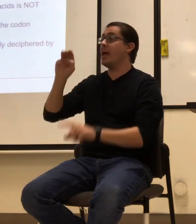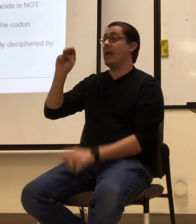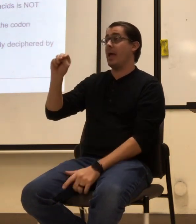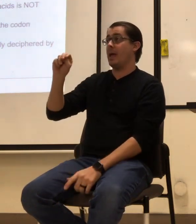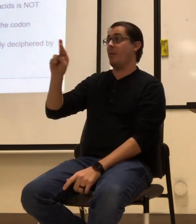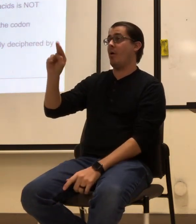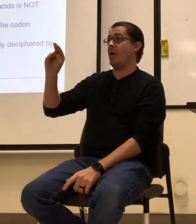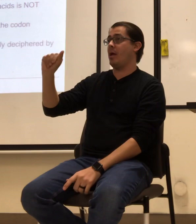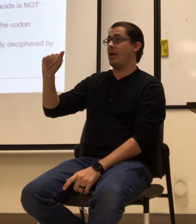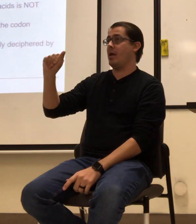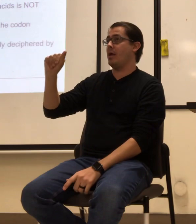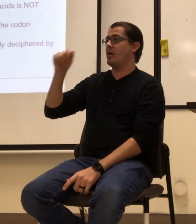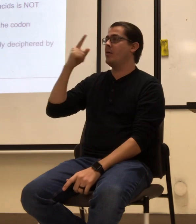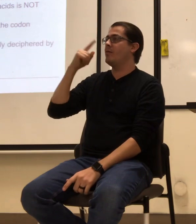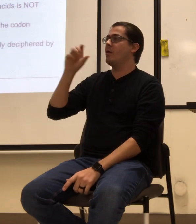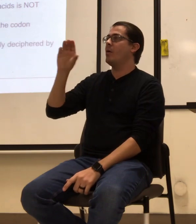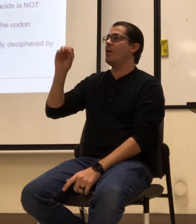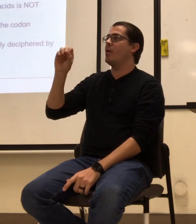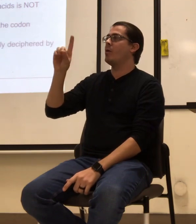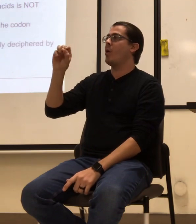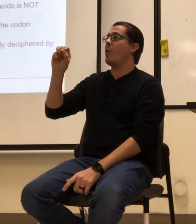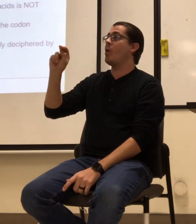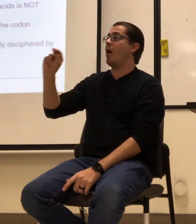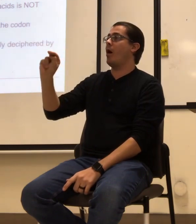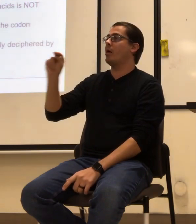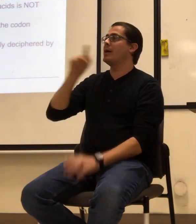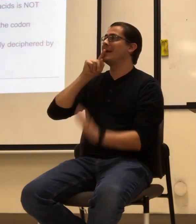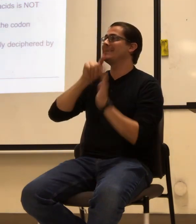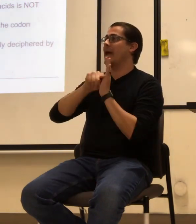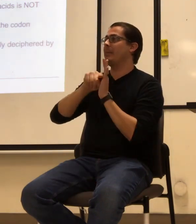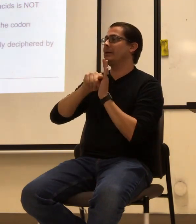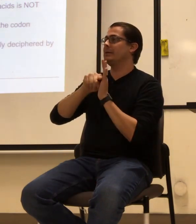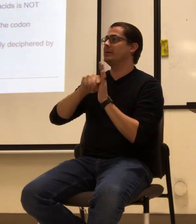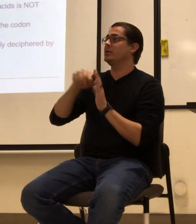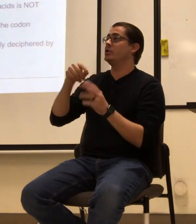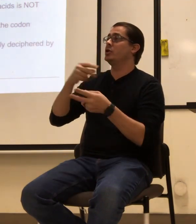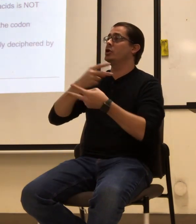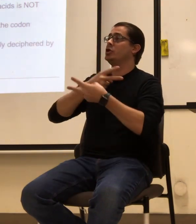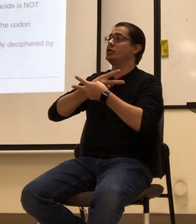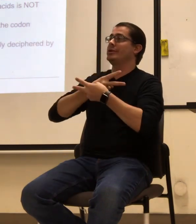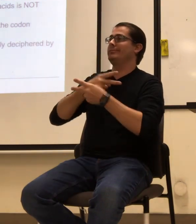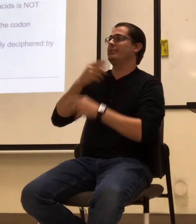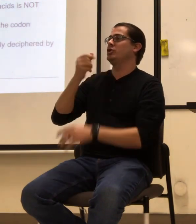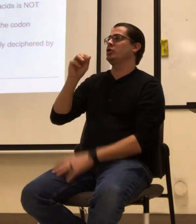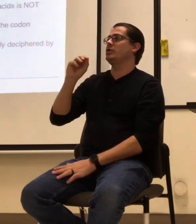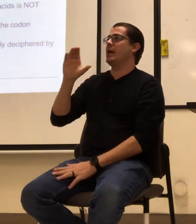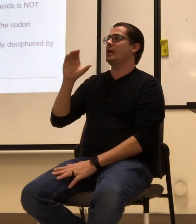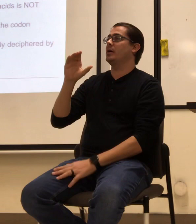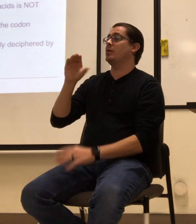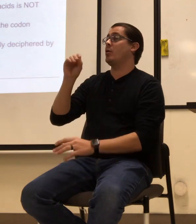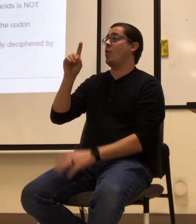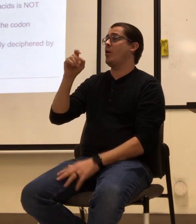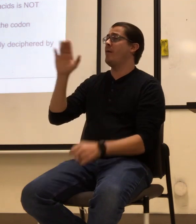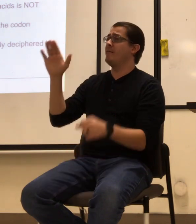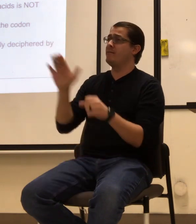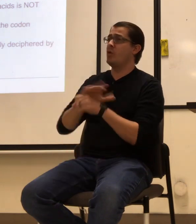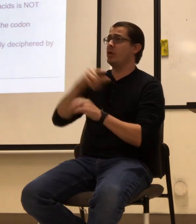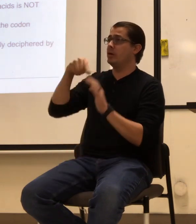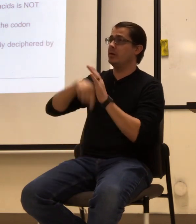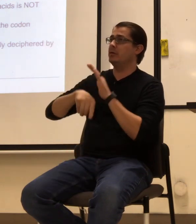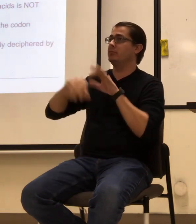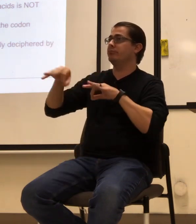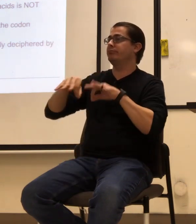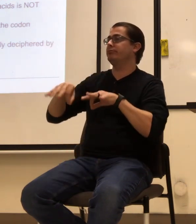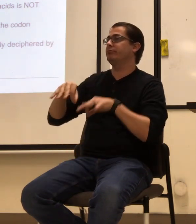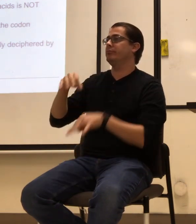mRNA is used to make codon assignments, and the genetic code was fully deciphered in 1966. So